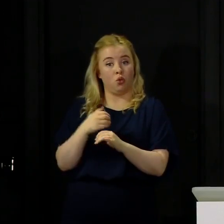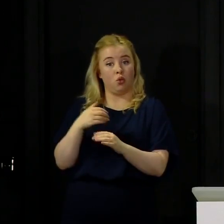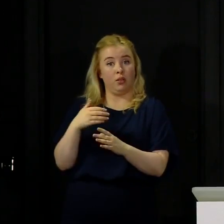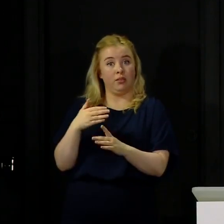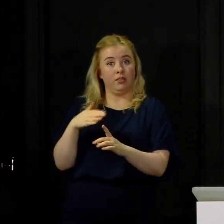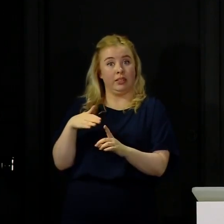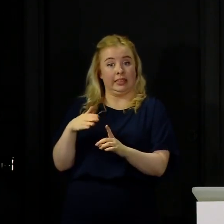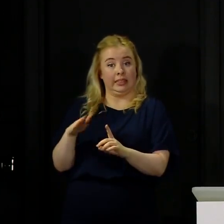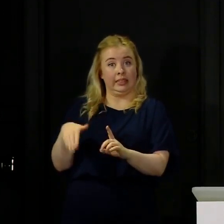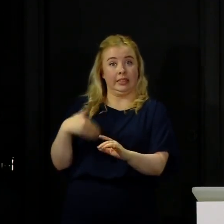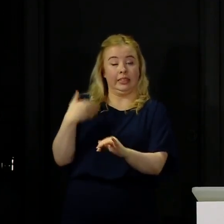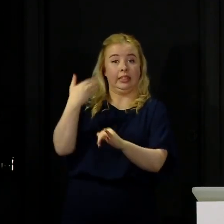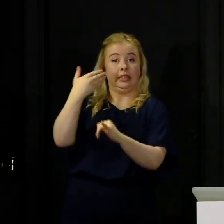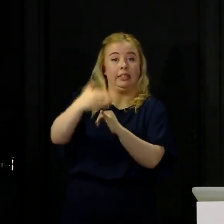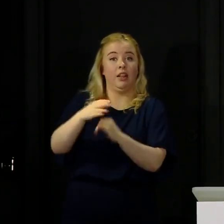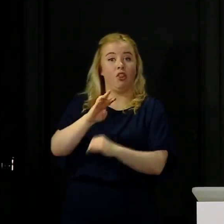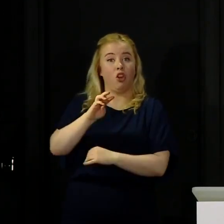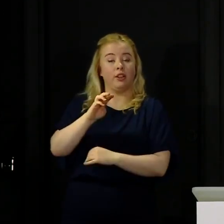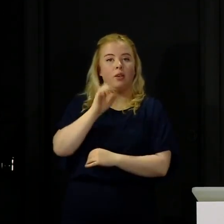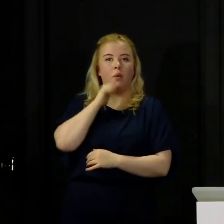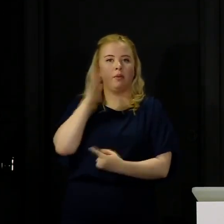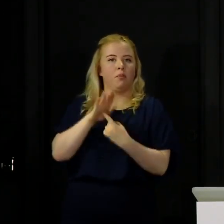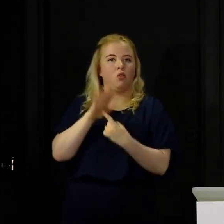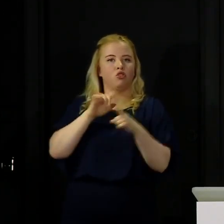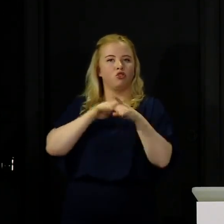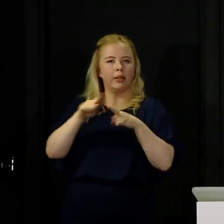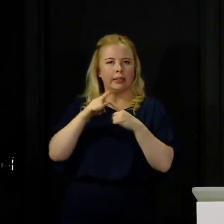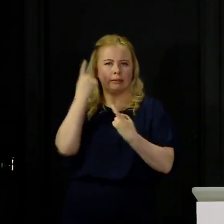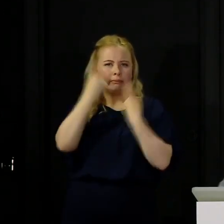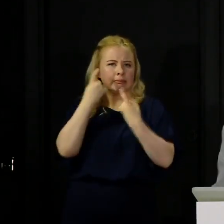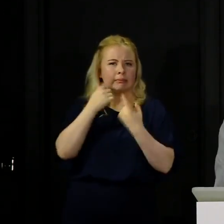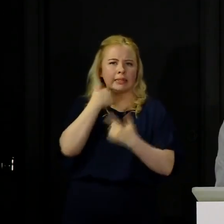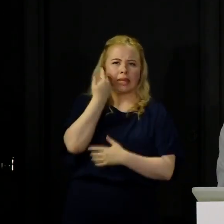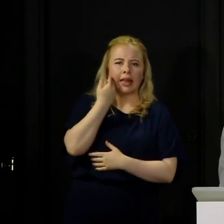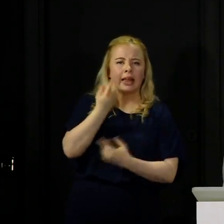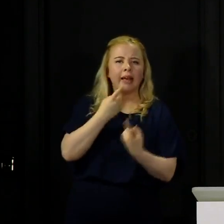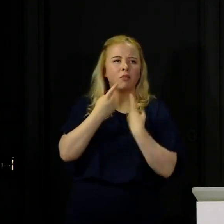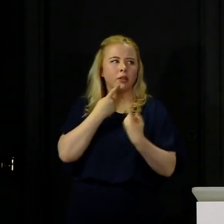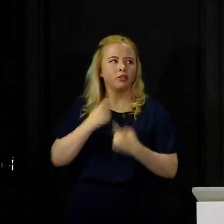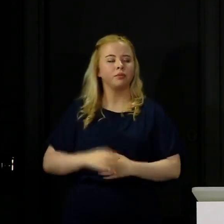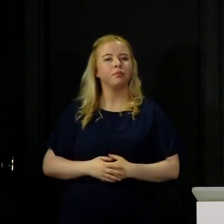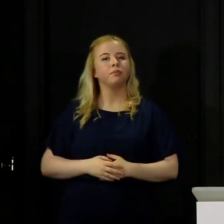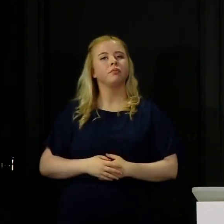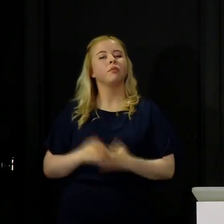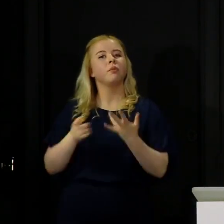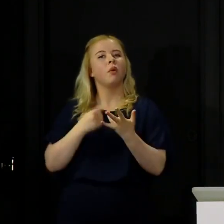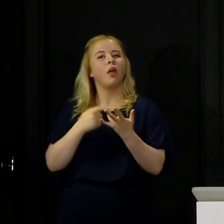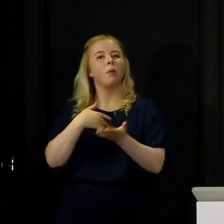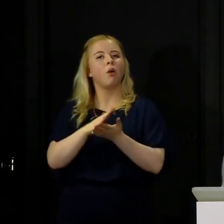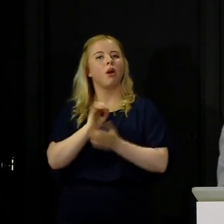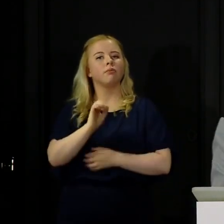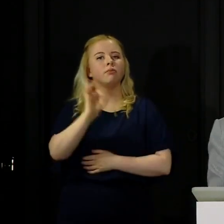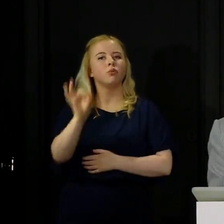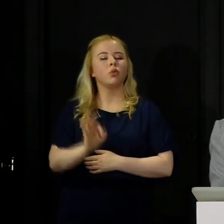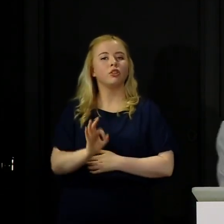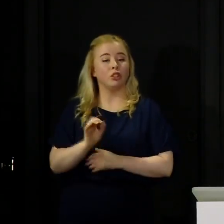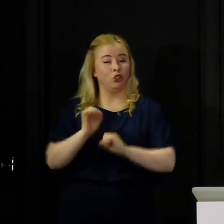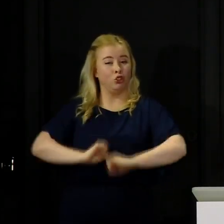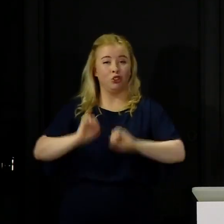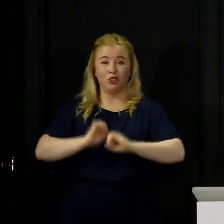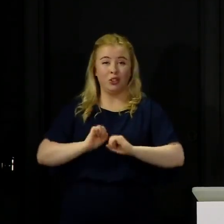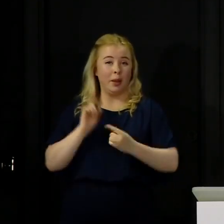be very important, continuing to take account of that daily information. And on the other part of your question, I haven't yet